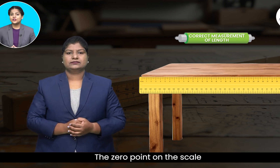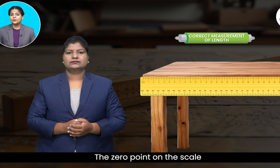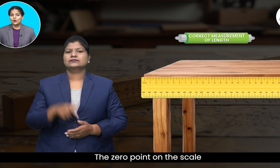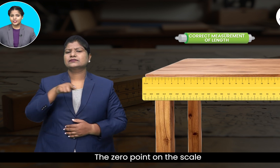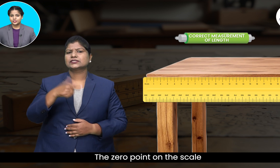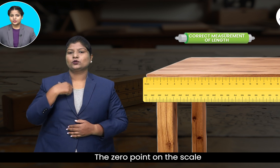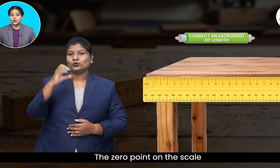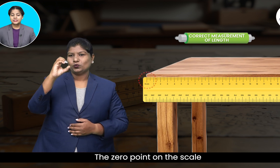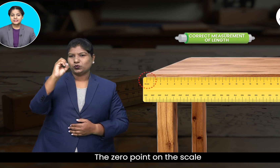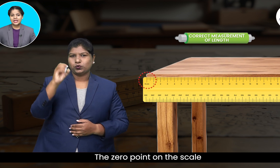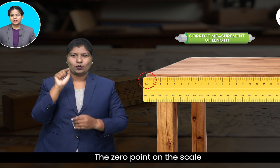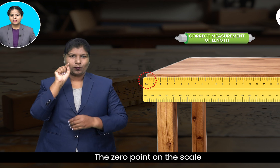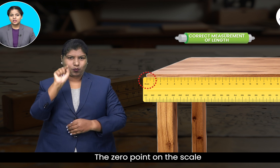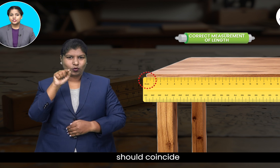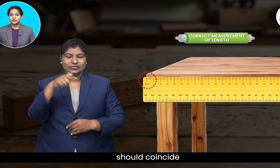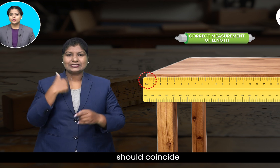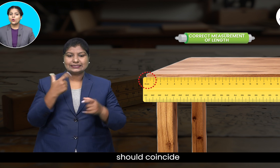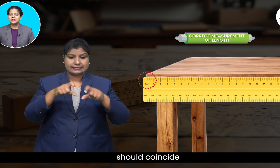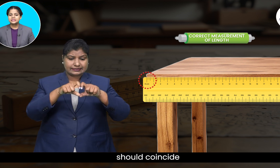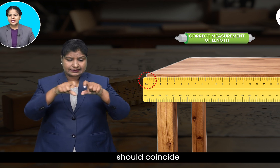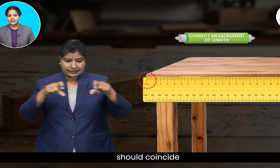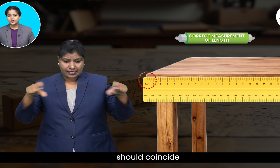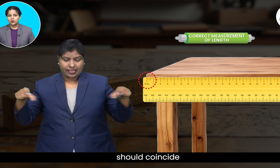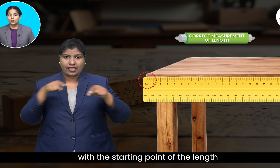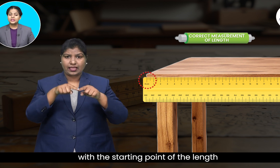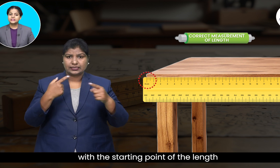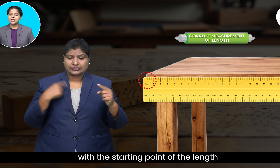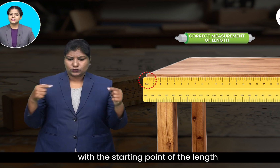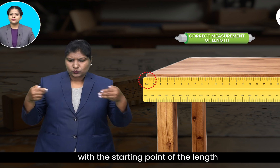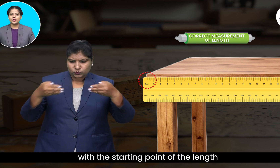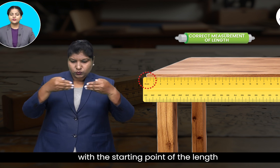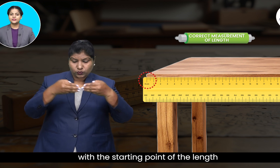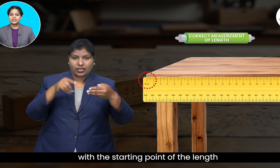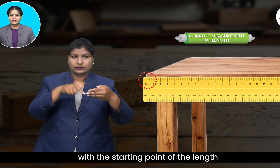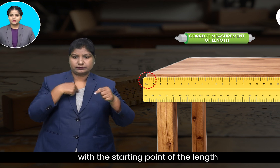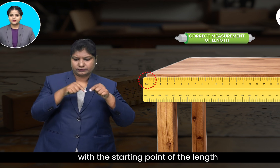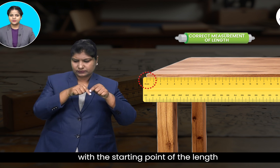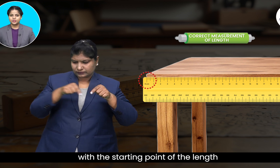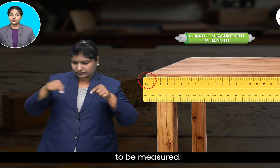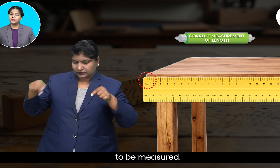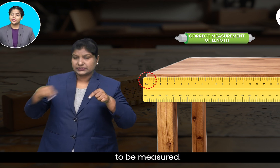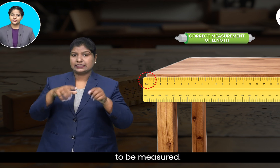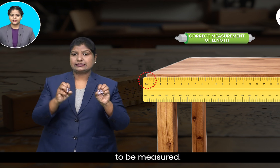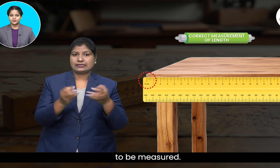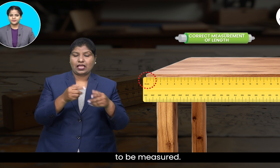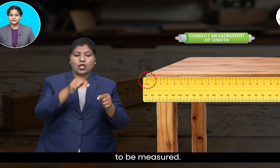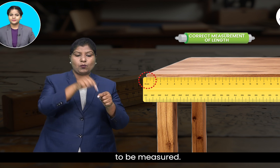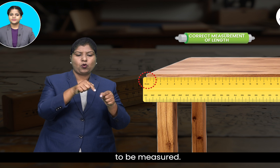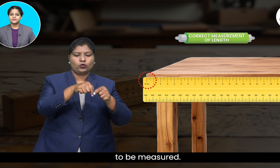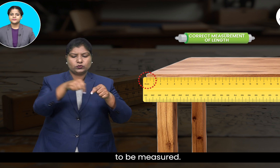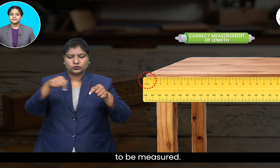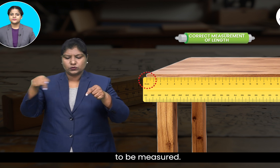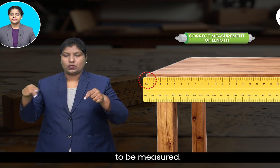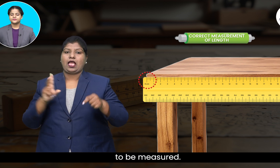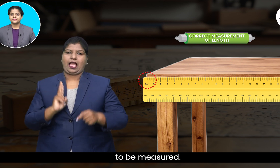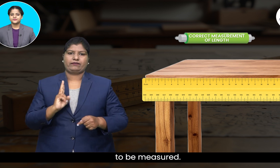The 0 point on the scale should coincide with the starting point of the length to be measured.